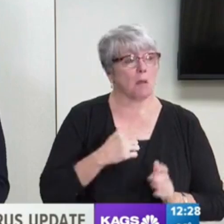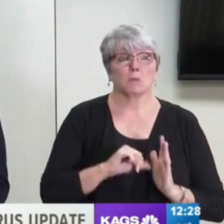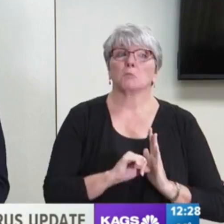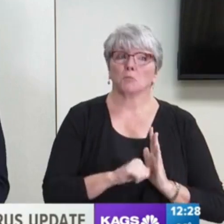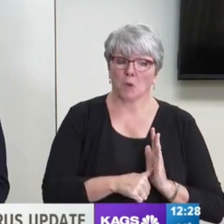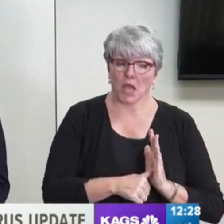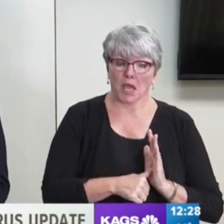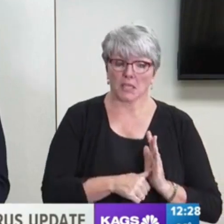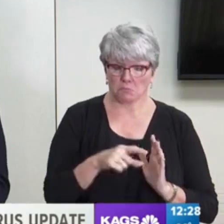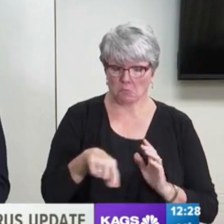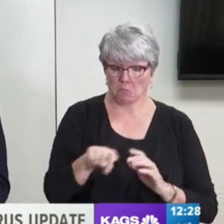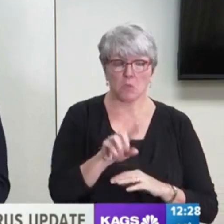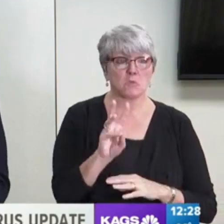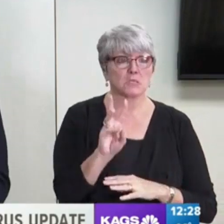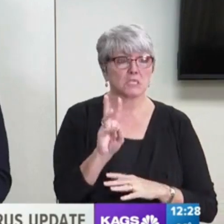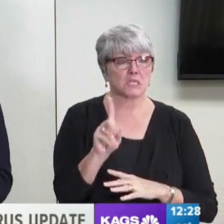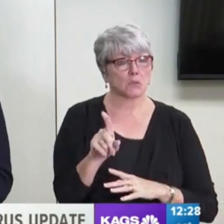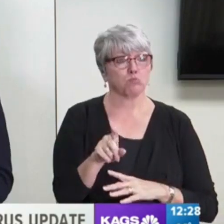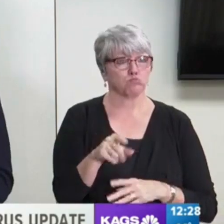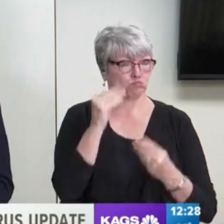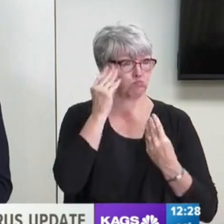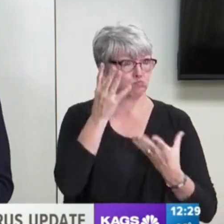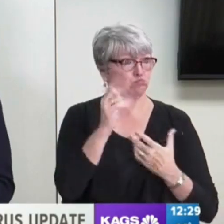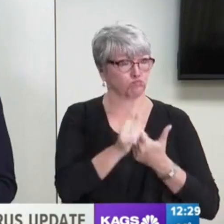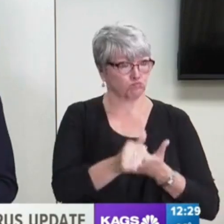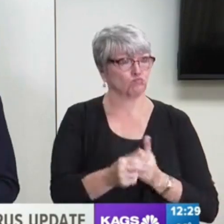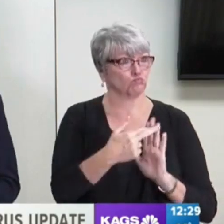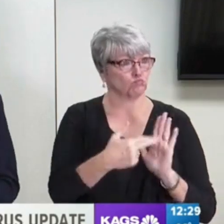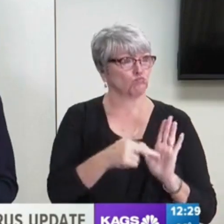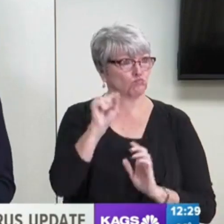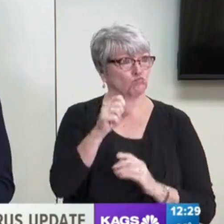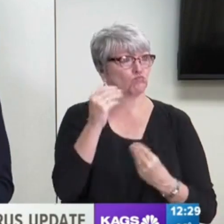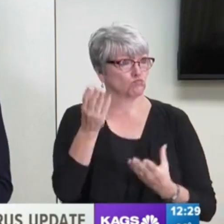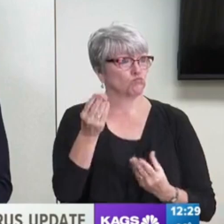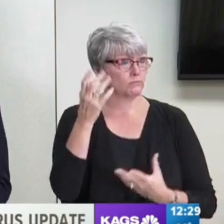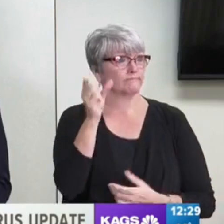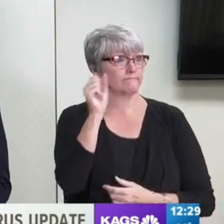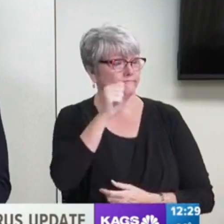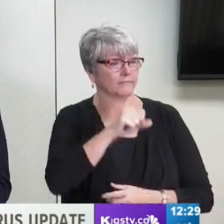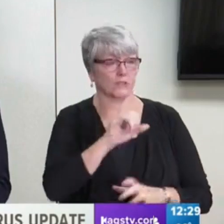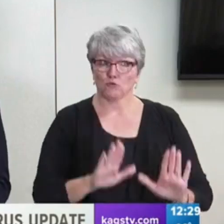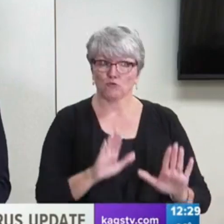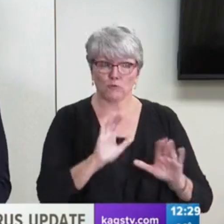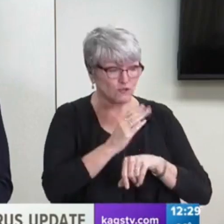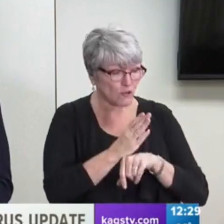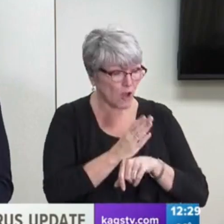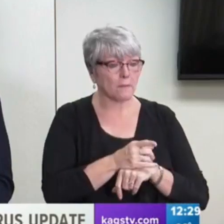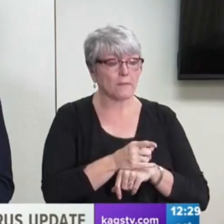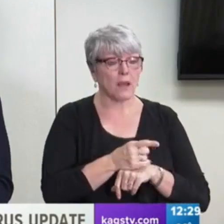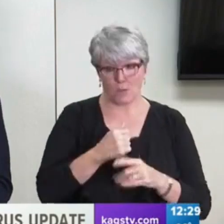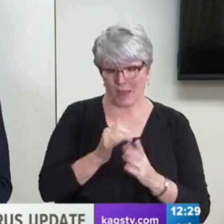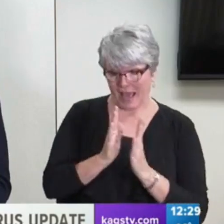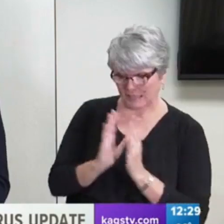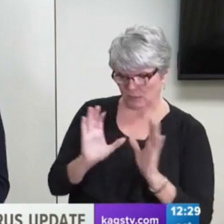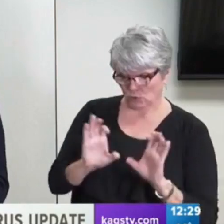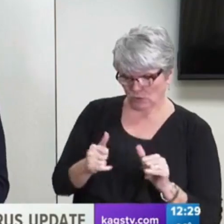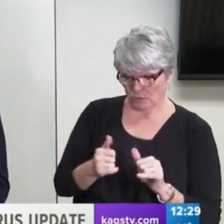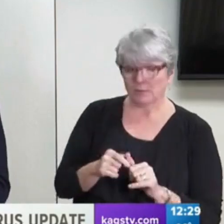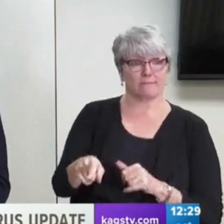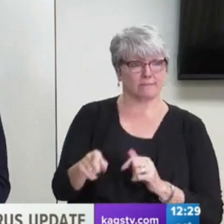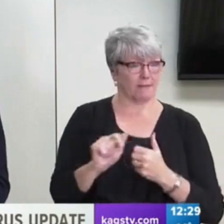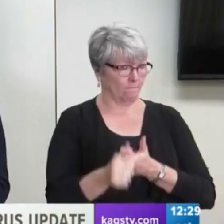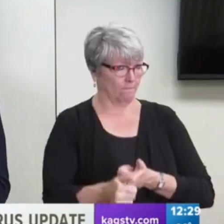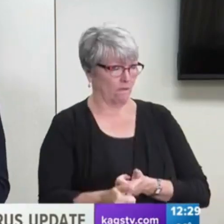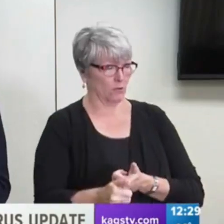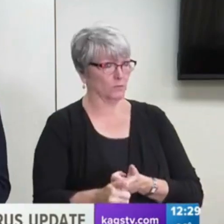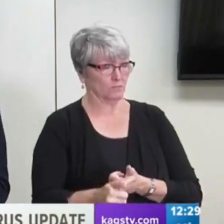impressed with their obedience to what's happening. They've done a great job. They've done what they've been asked to do, and they've